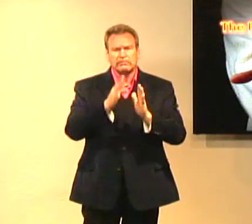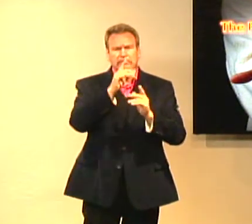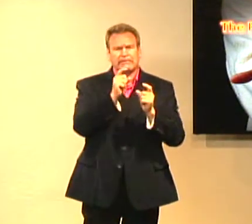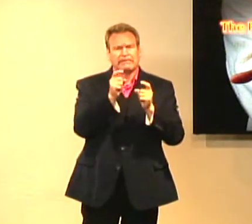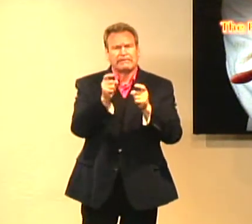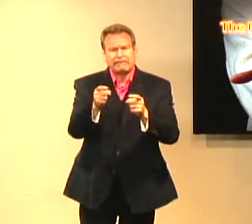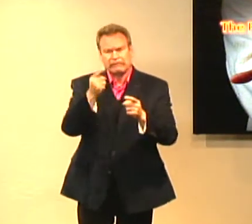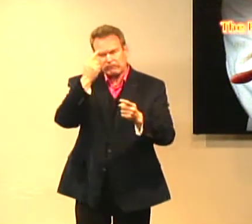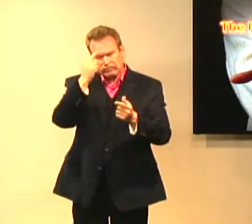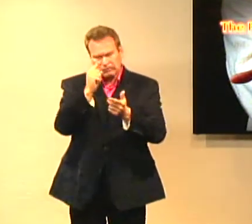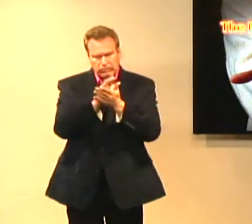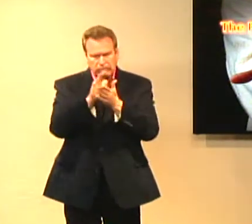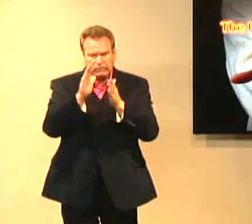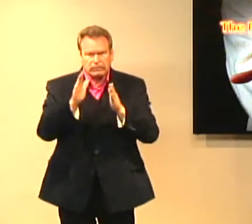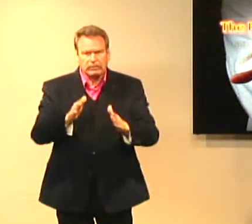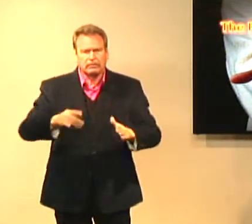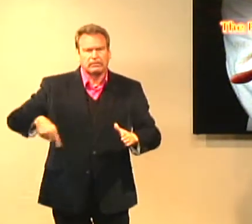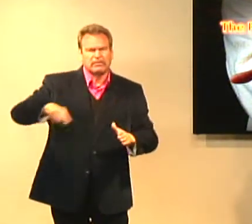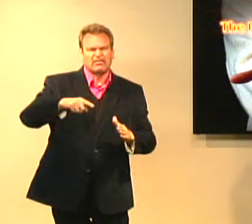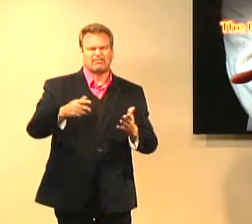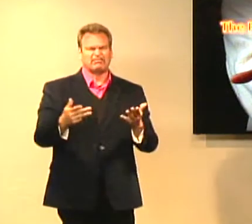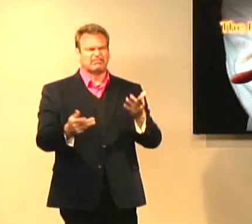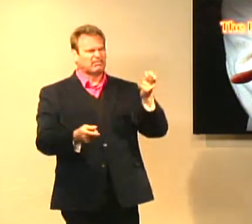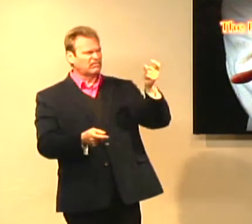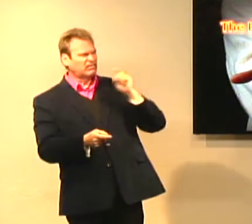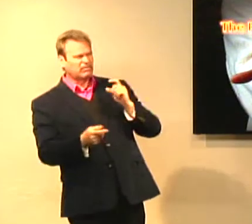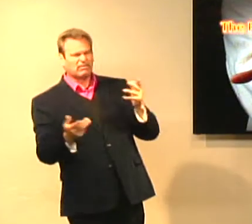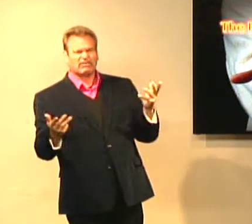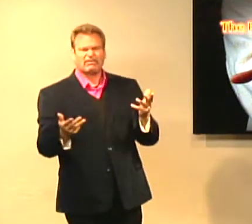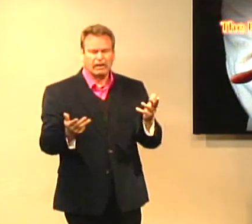what's the purpose of these gifts for each of the believers?